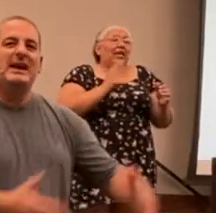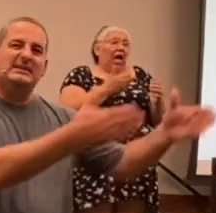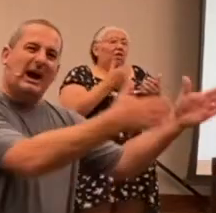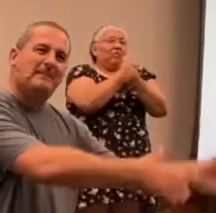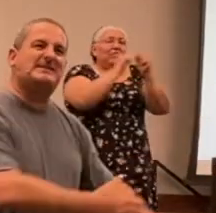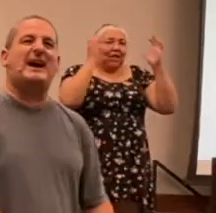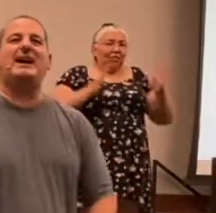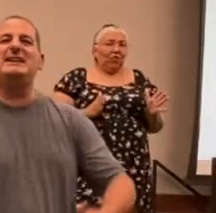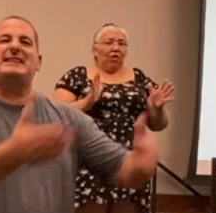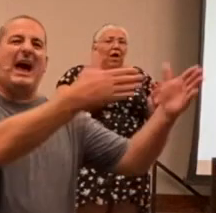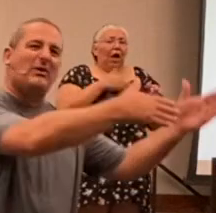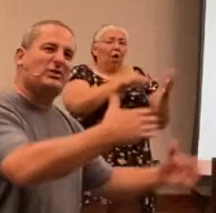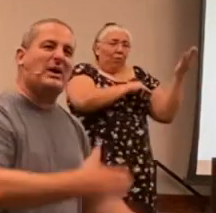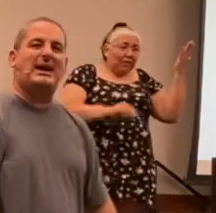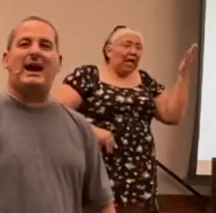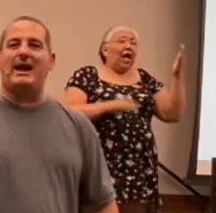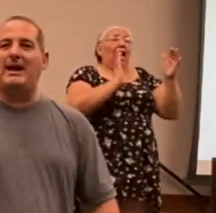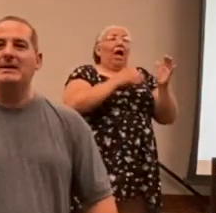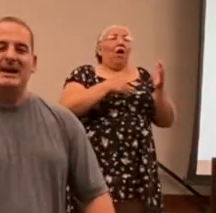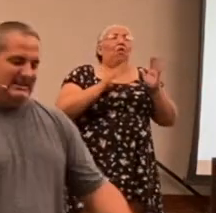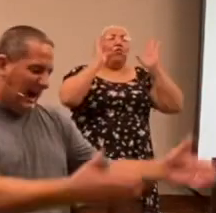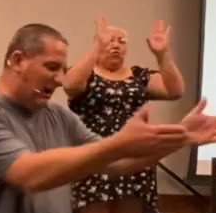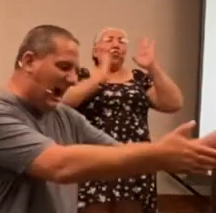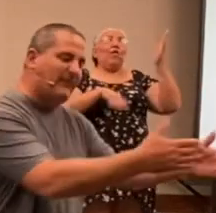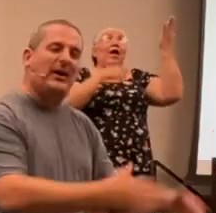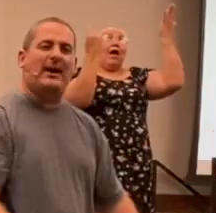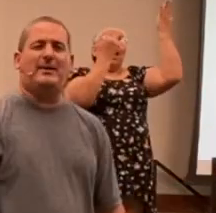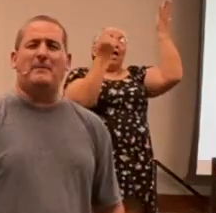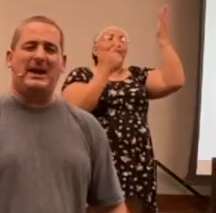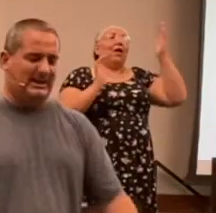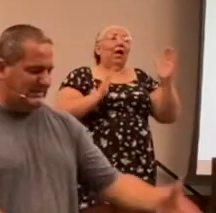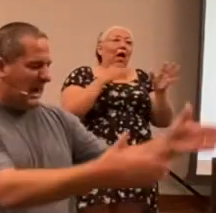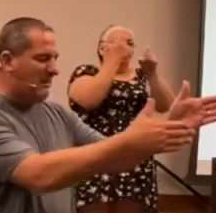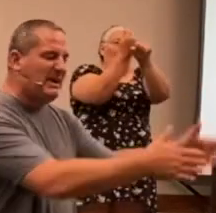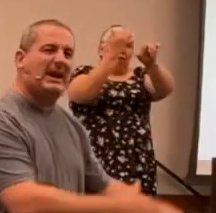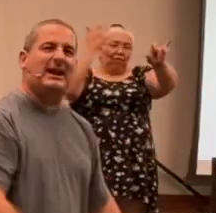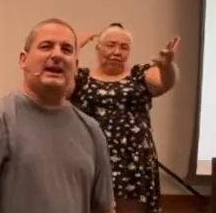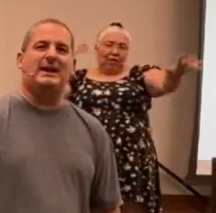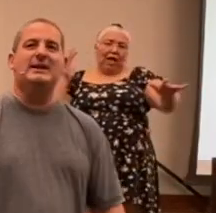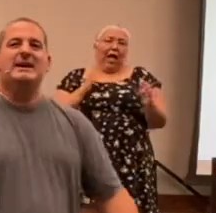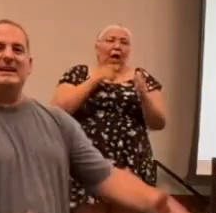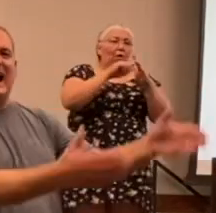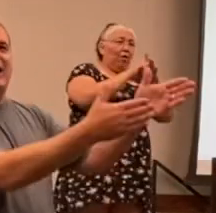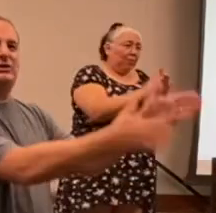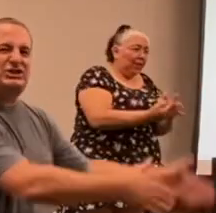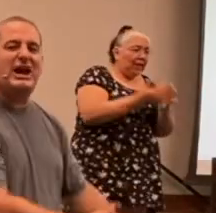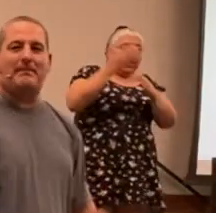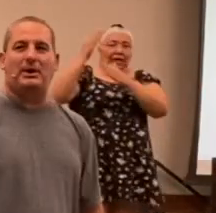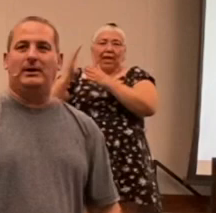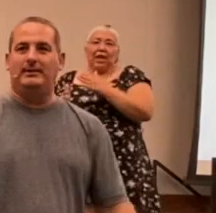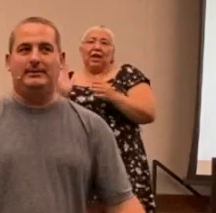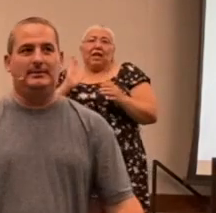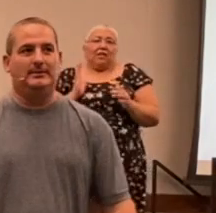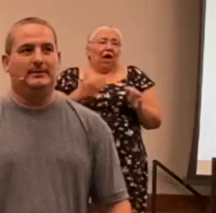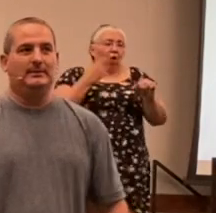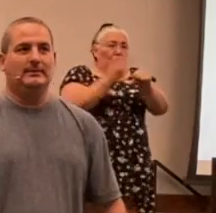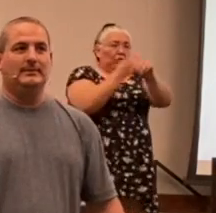savior. He's our Messiah. He's our great I am. He's our Alpha and Omega. He's our beginning and end. He's our